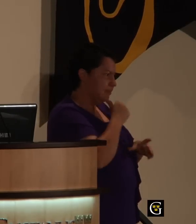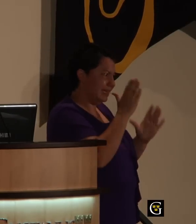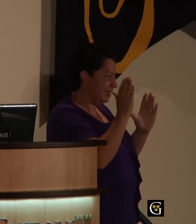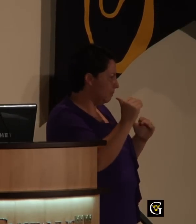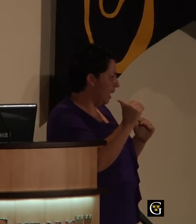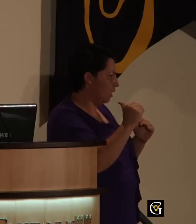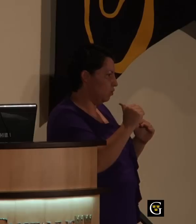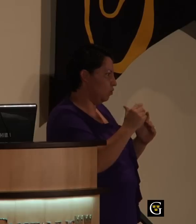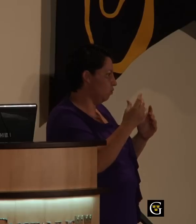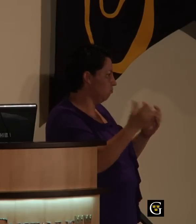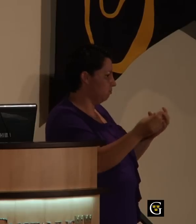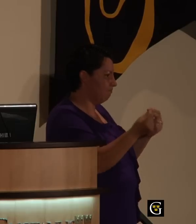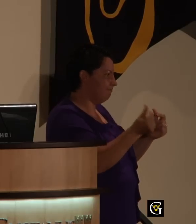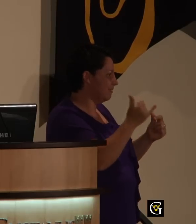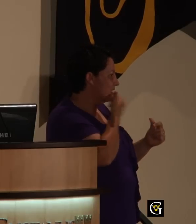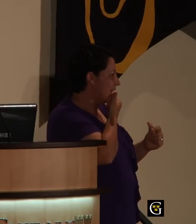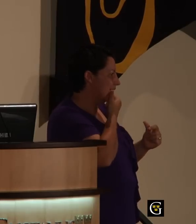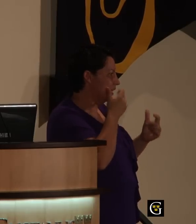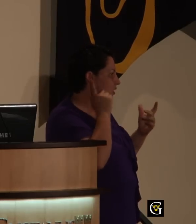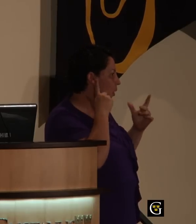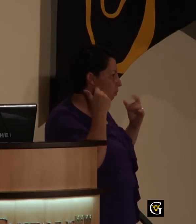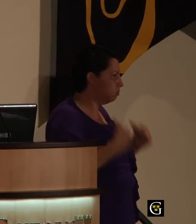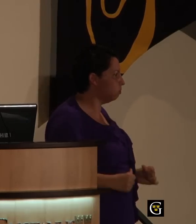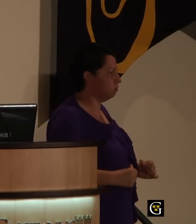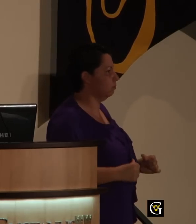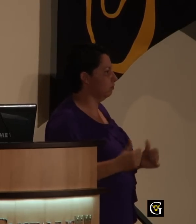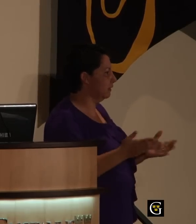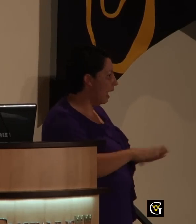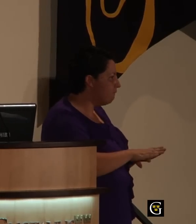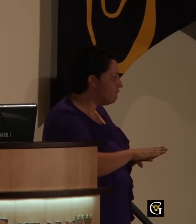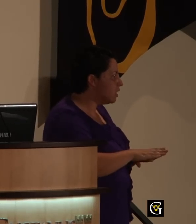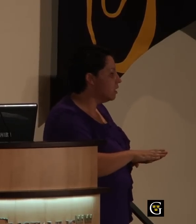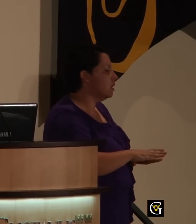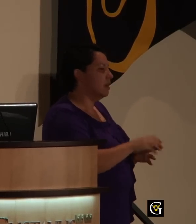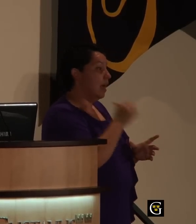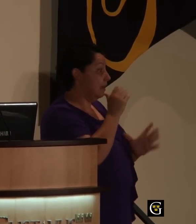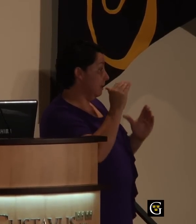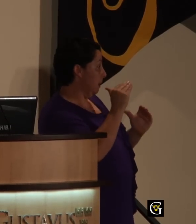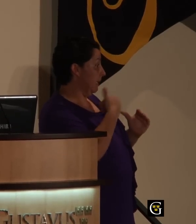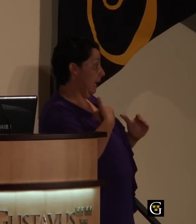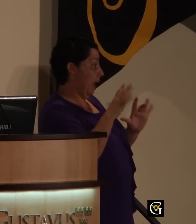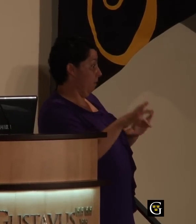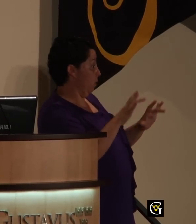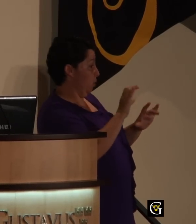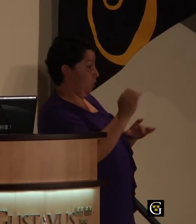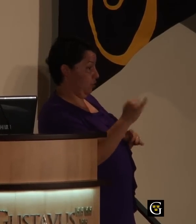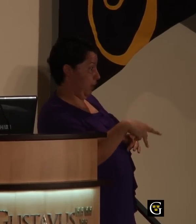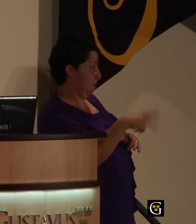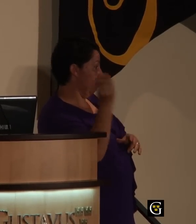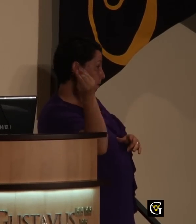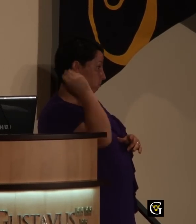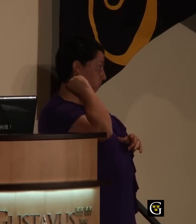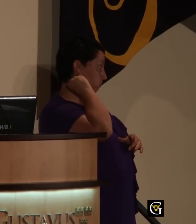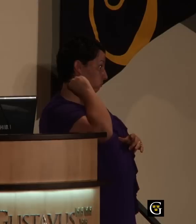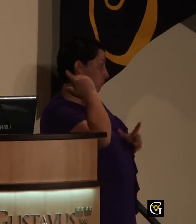my hearing. I certainly do not expect to have a computer chip implanted in my head that would enable me to hear